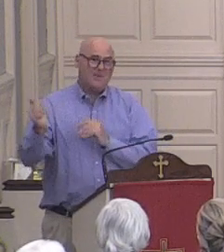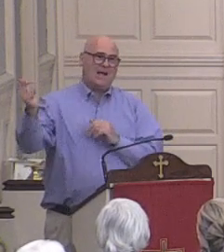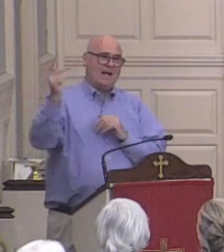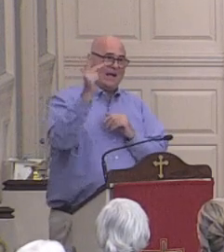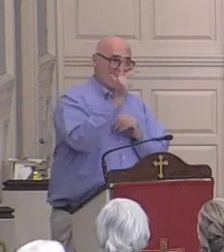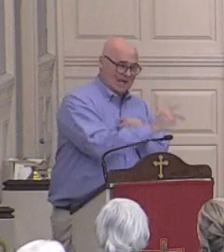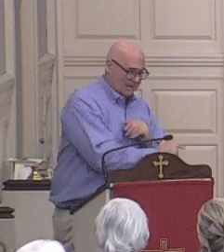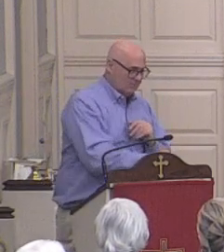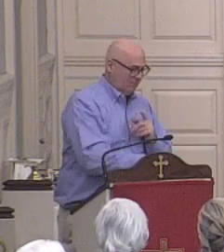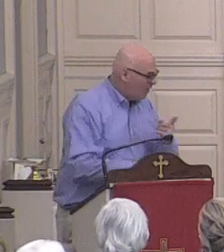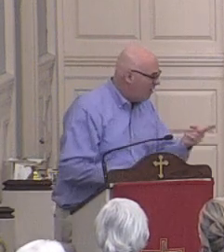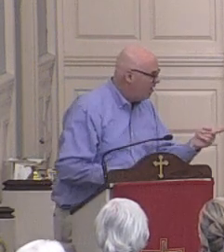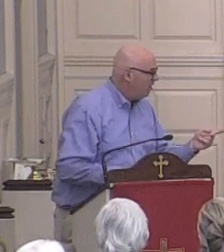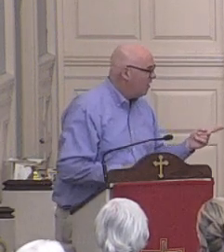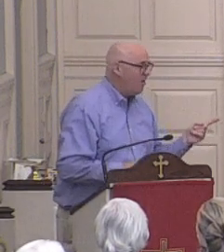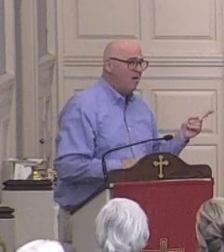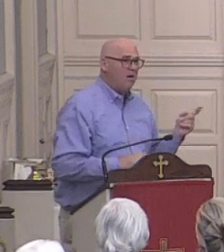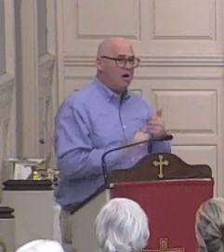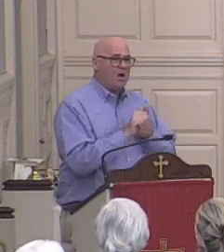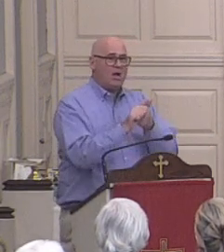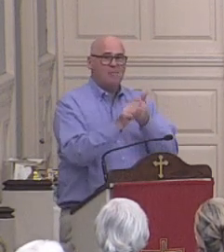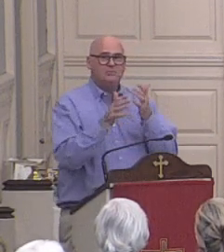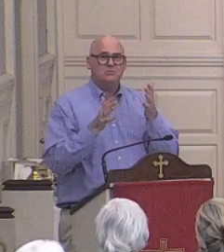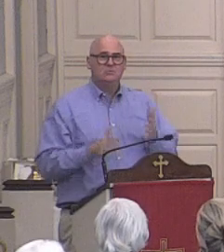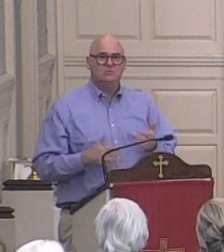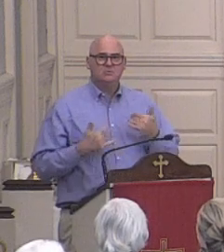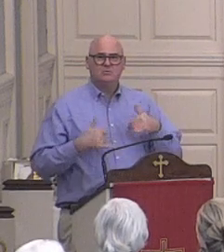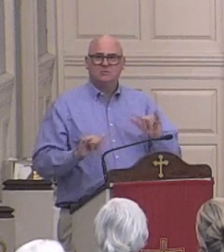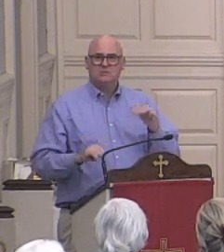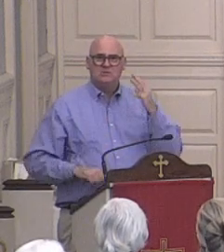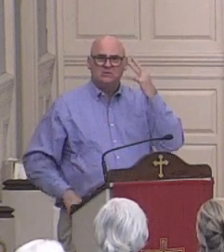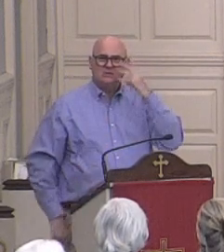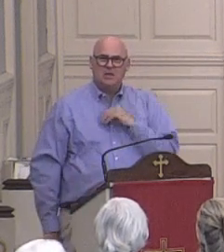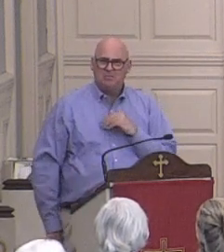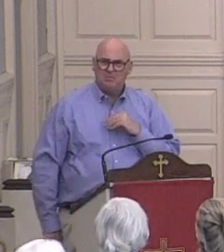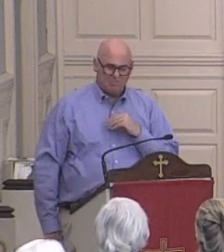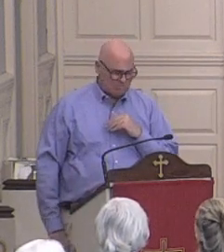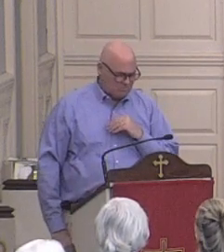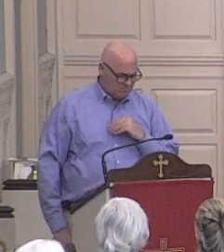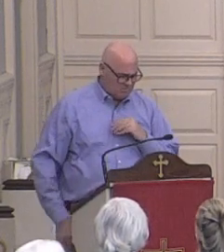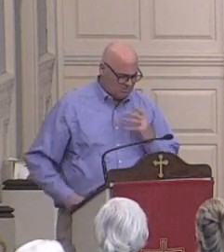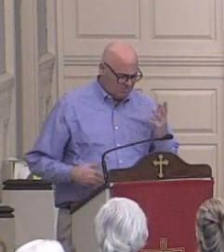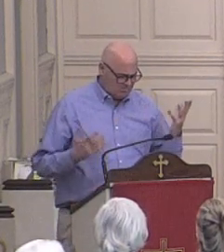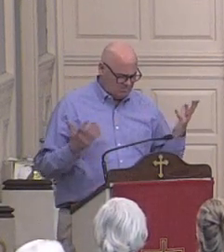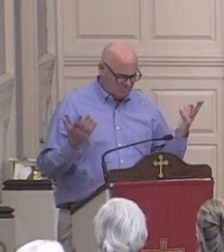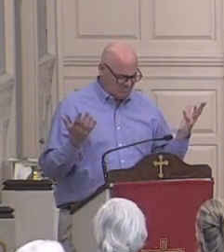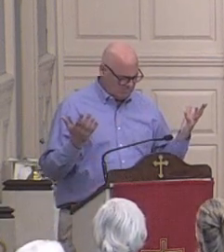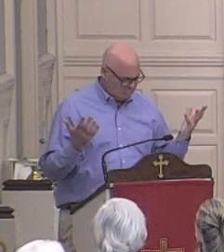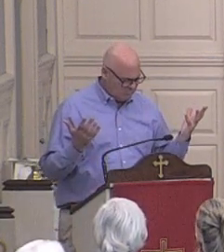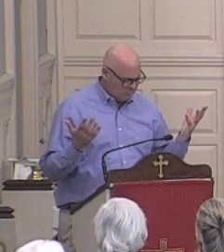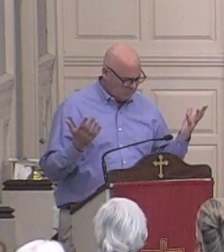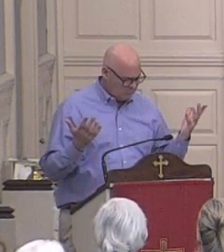Then he returned once more and found them asleep,